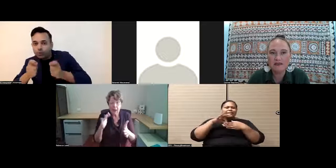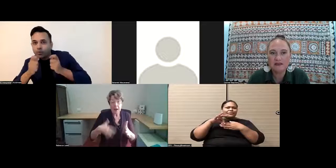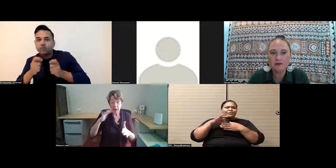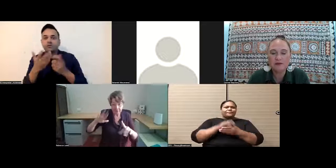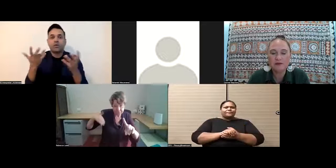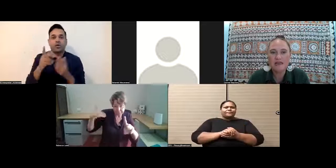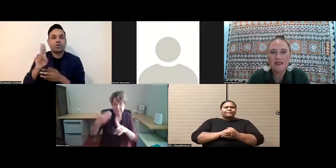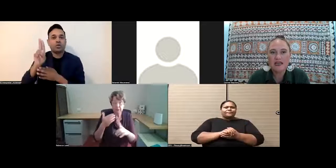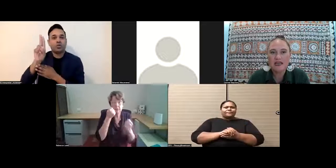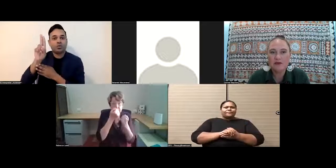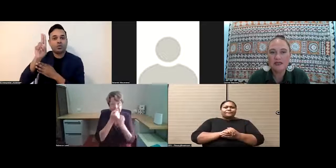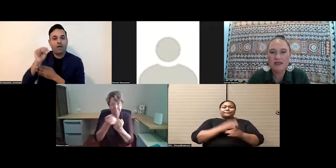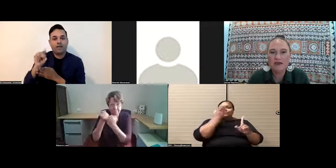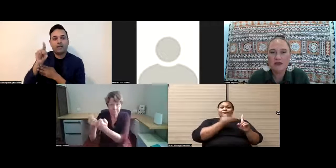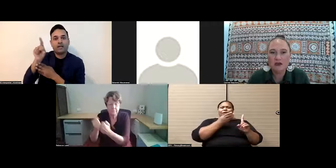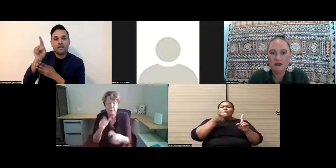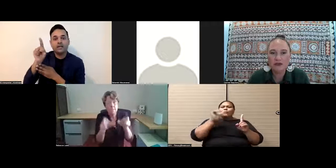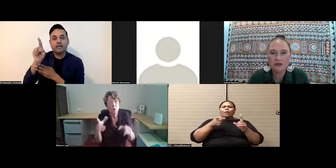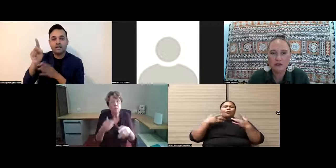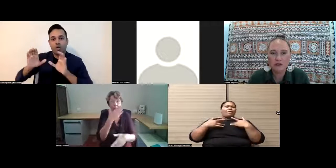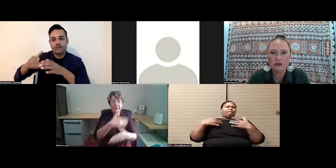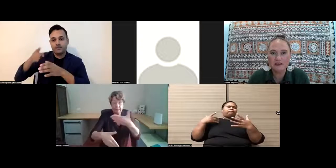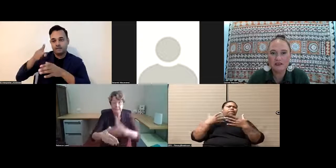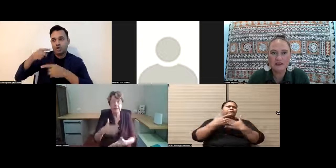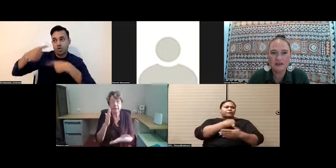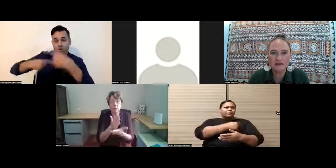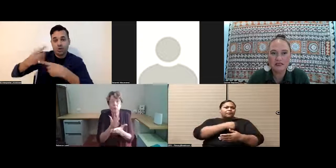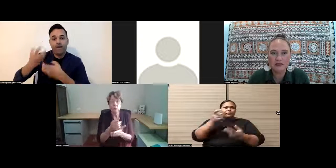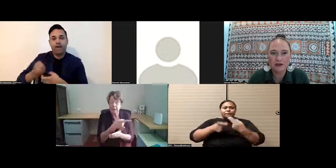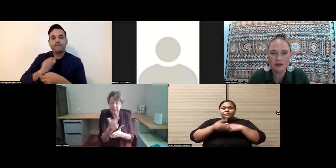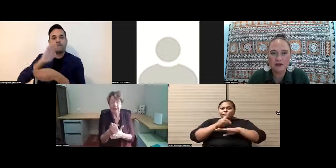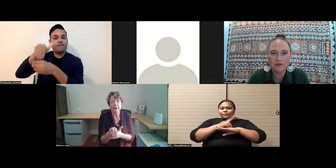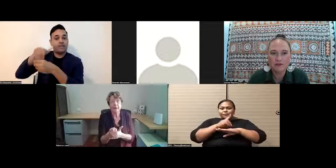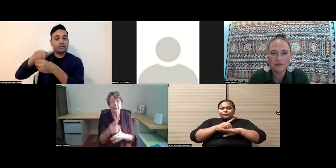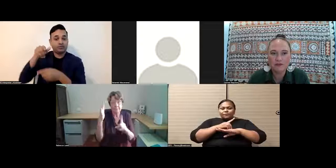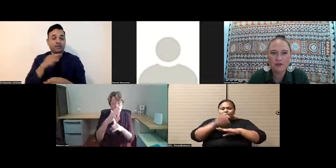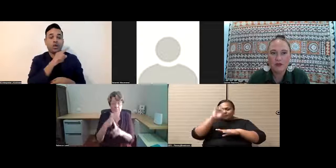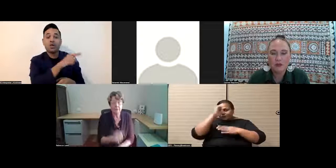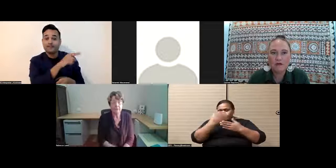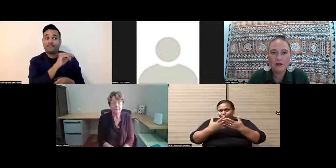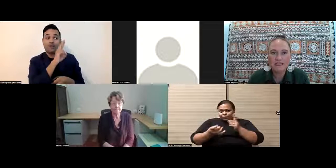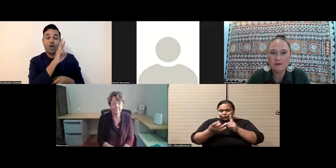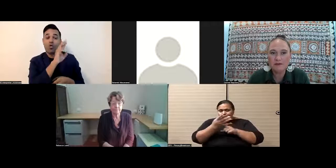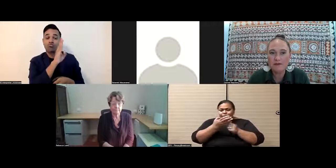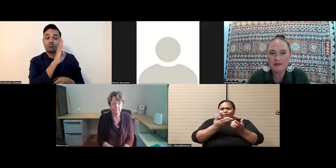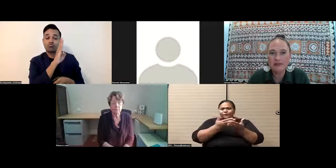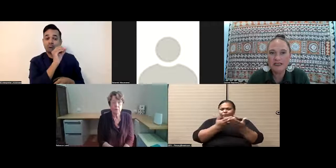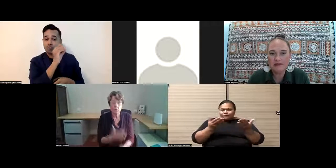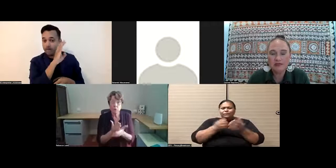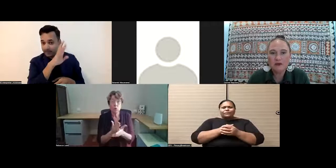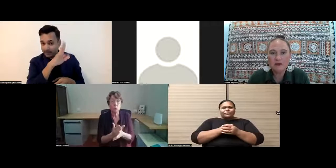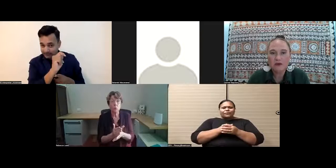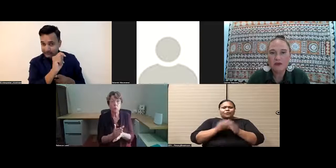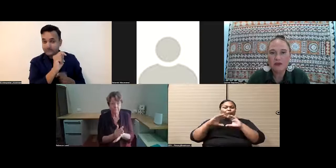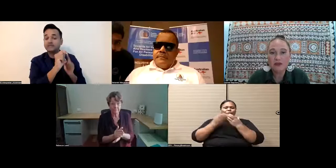experience brings a unique and crucial perspective to the committee's work. While great steps have been taken, we